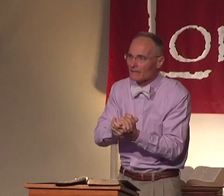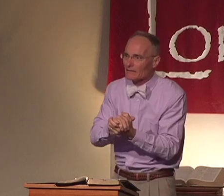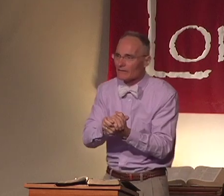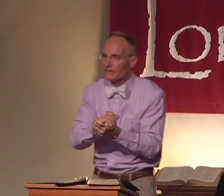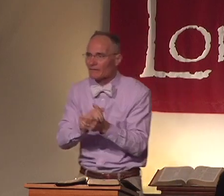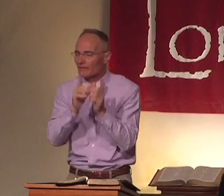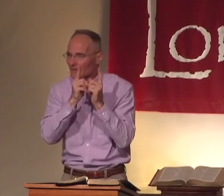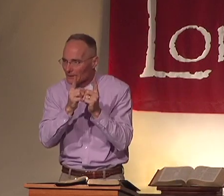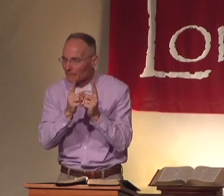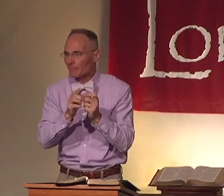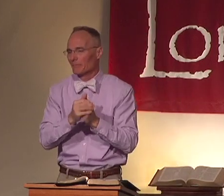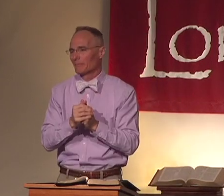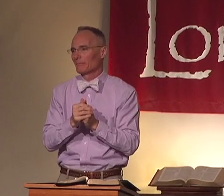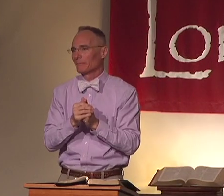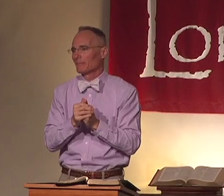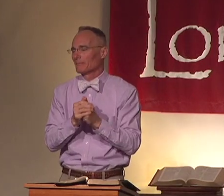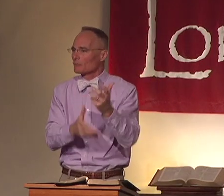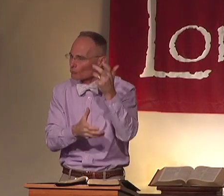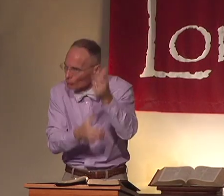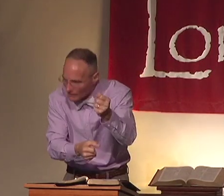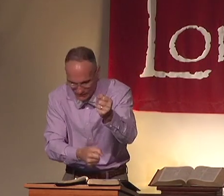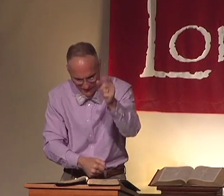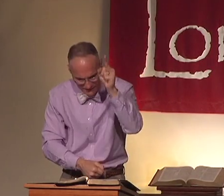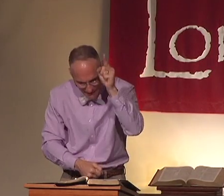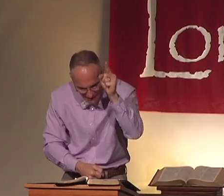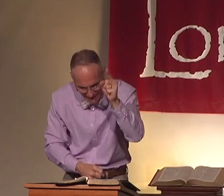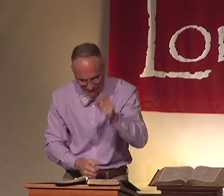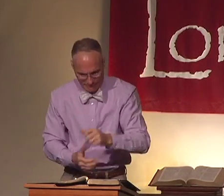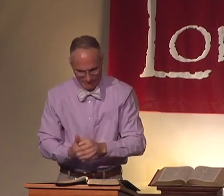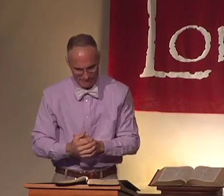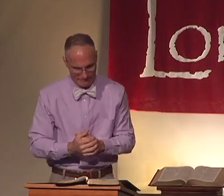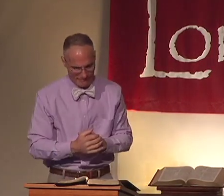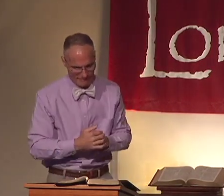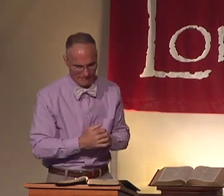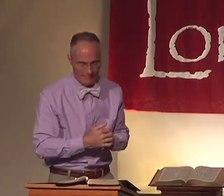to believe in him, to trust in him.